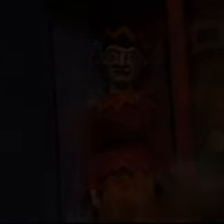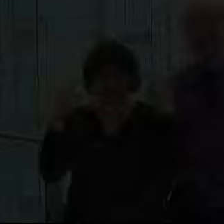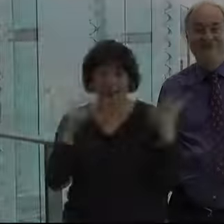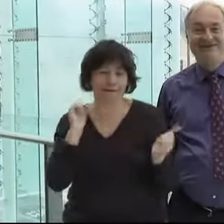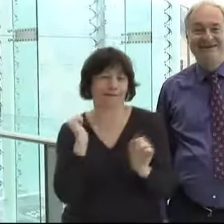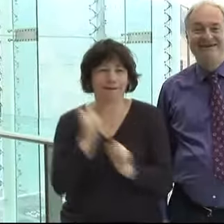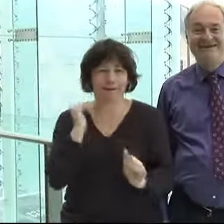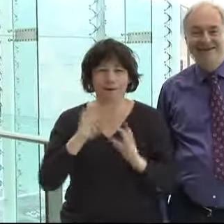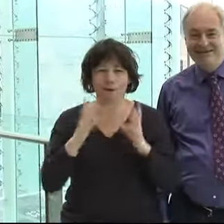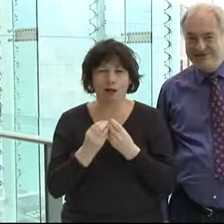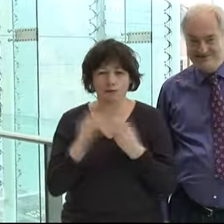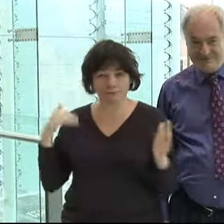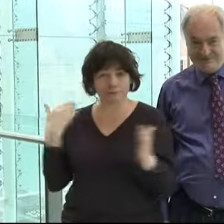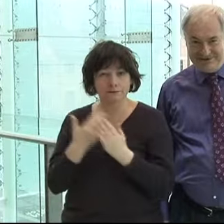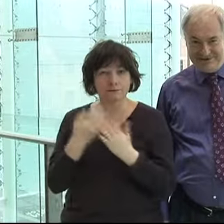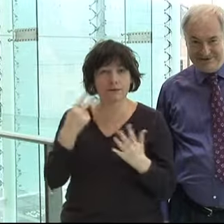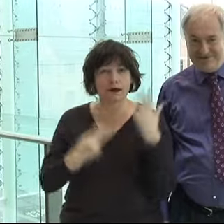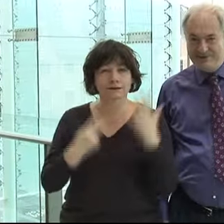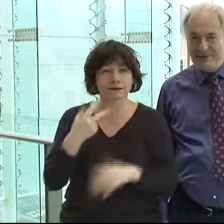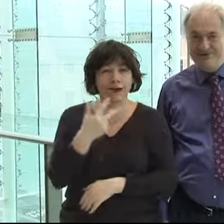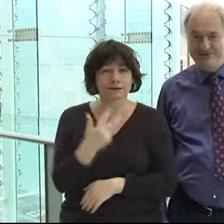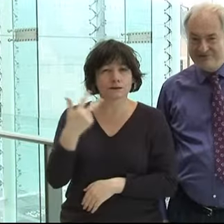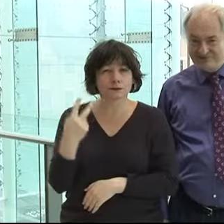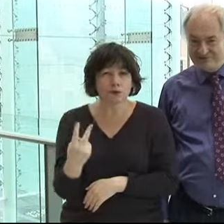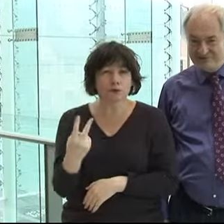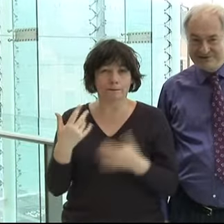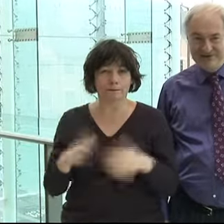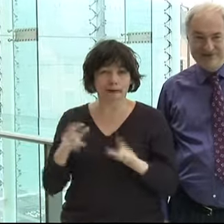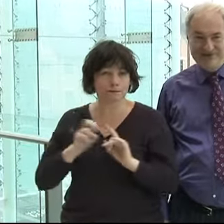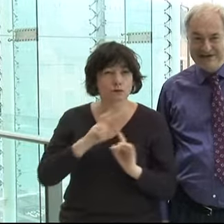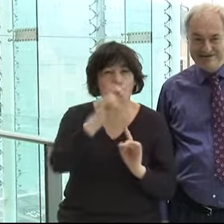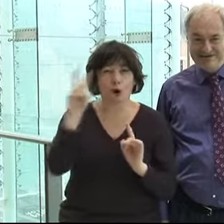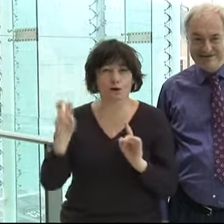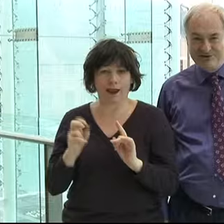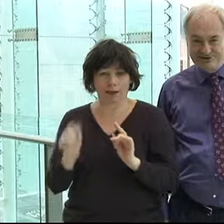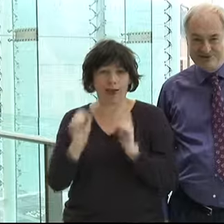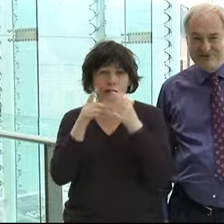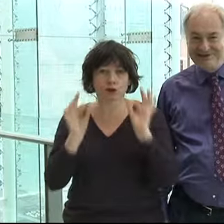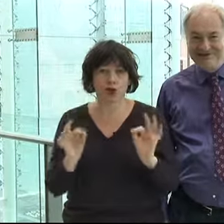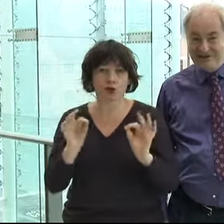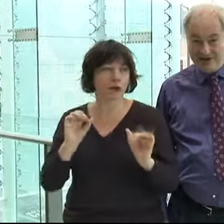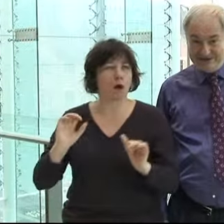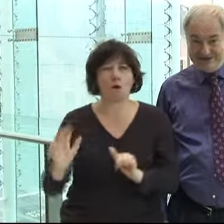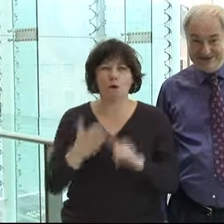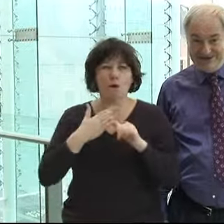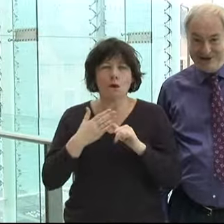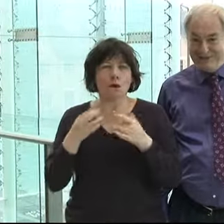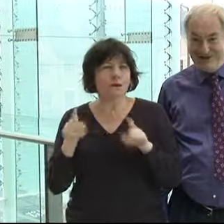Since 1982, the company has been touring with some of the most innovative productions of its kind. I'm